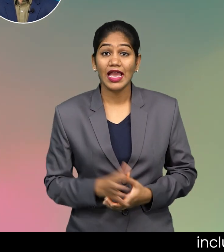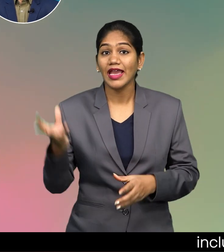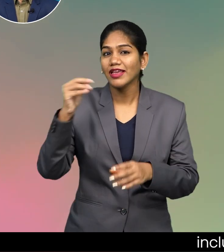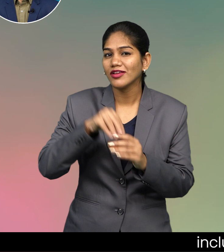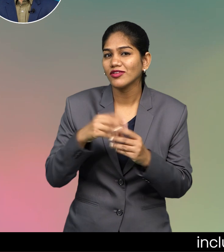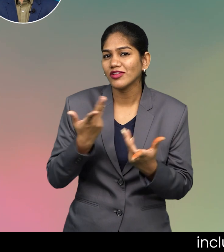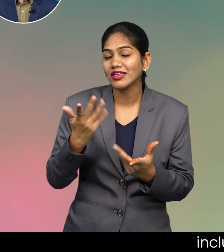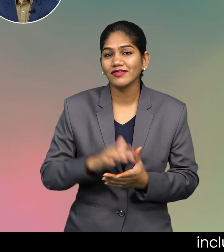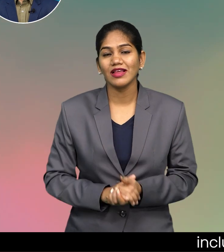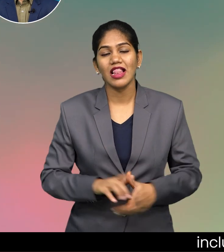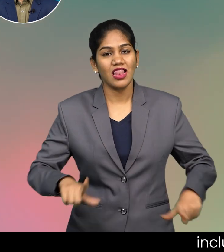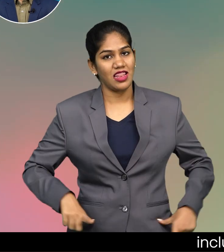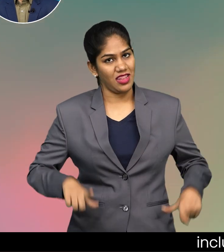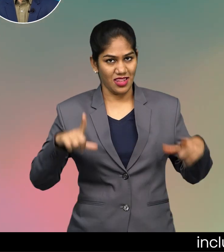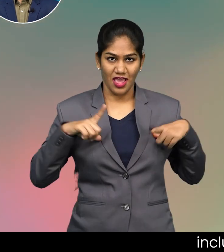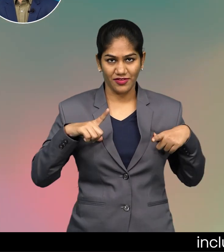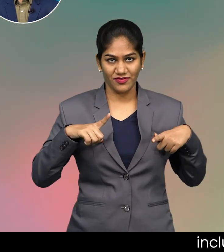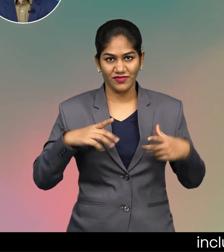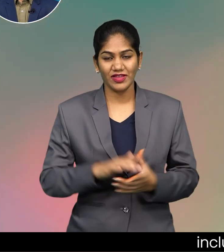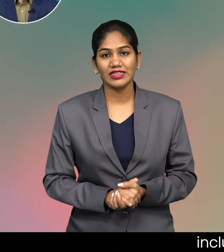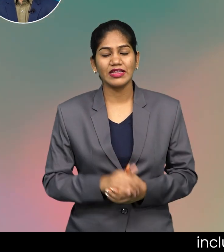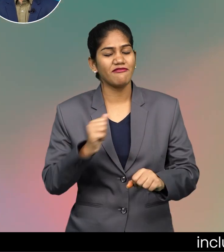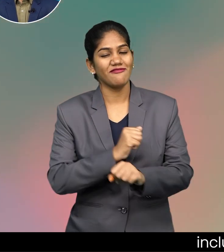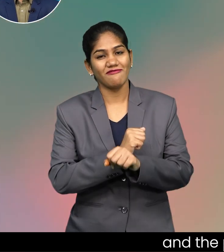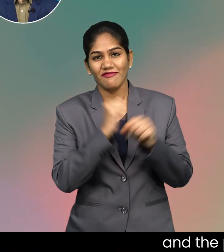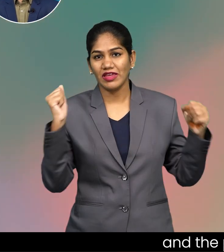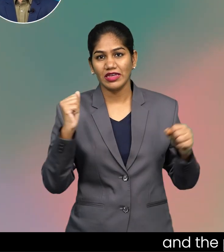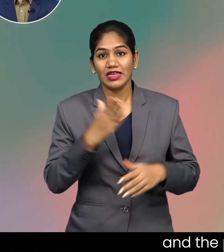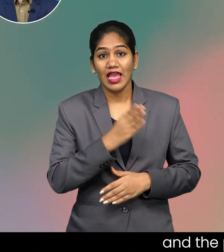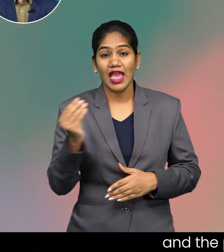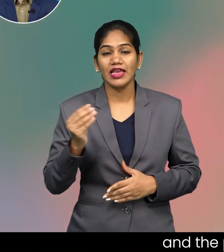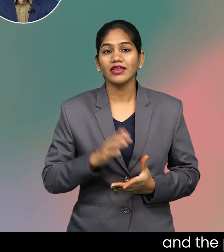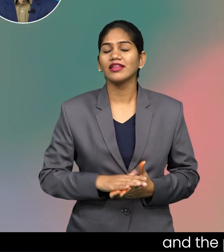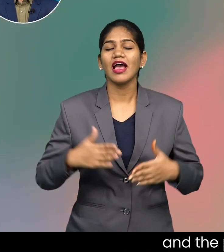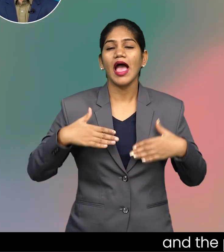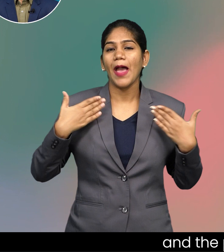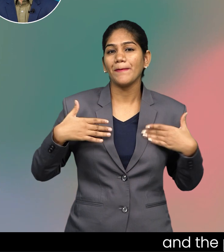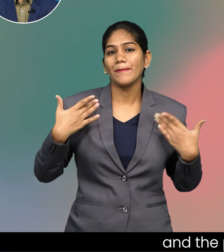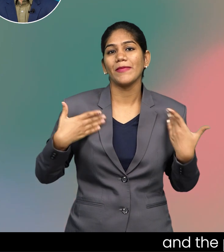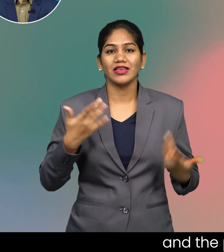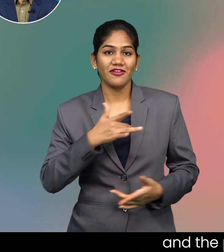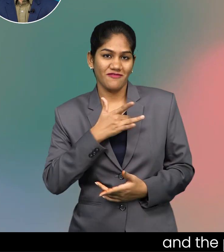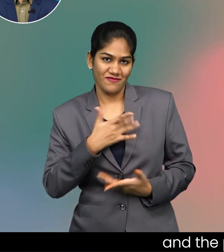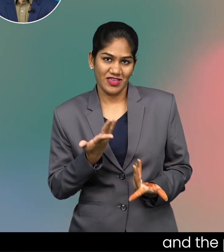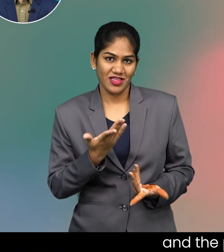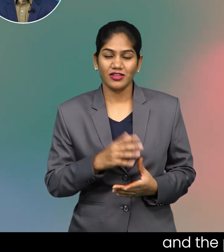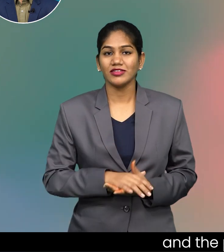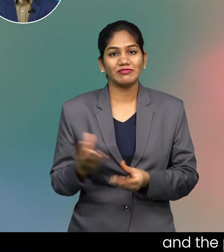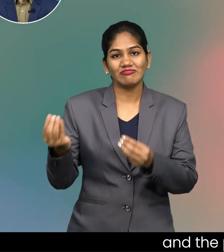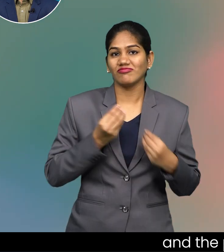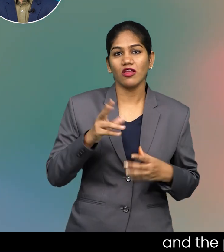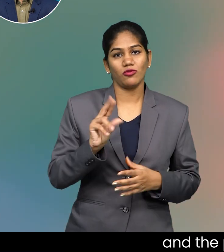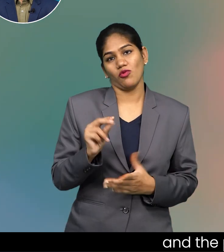including life, liberty, and the pursuit of happiness.